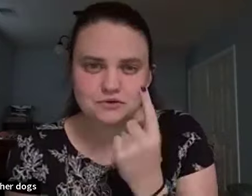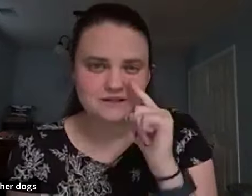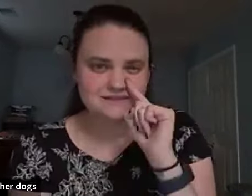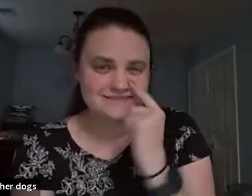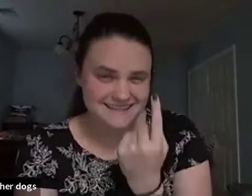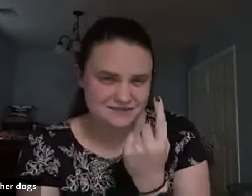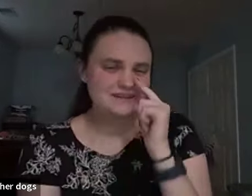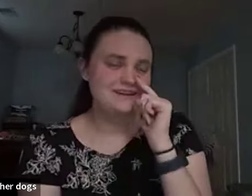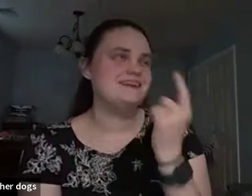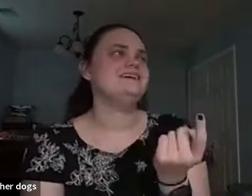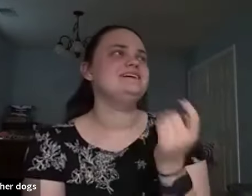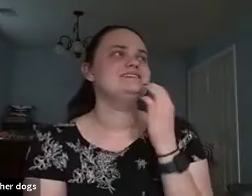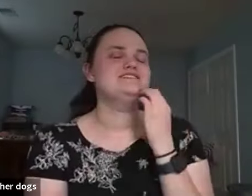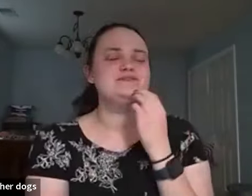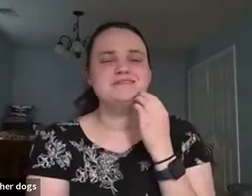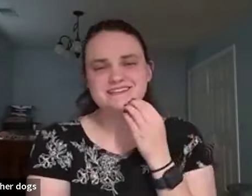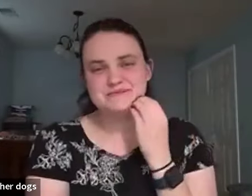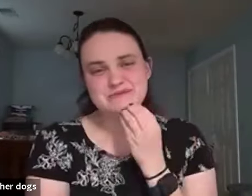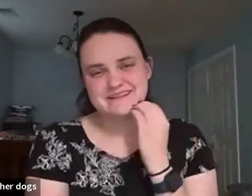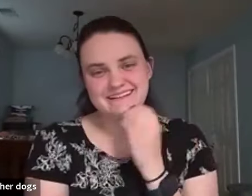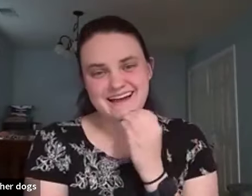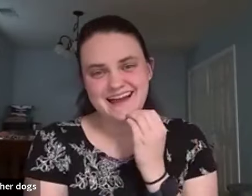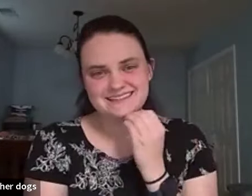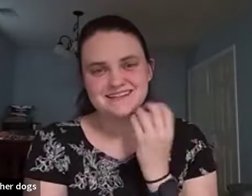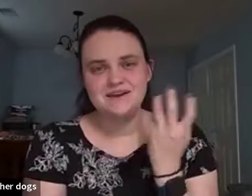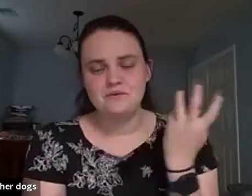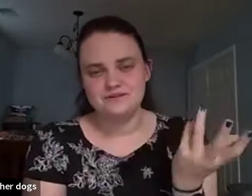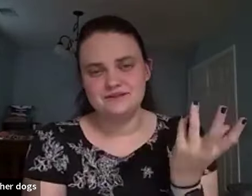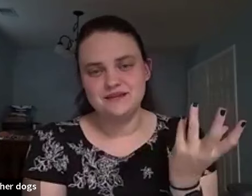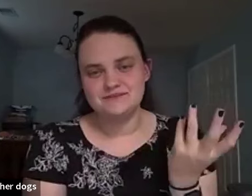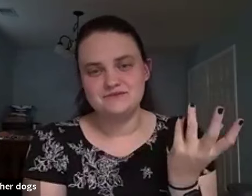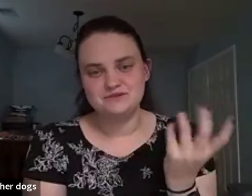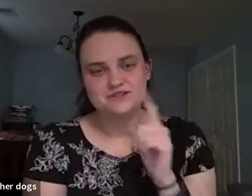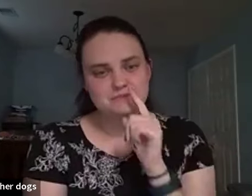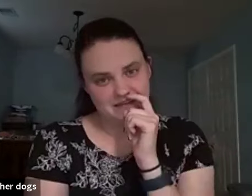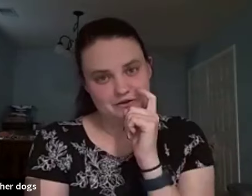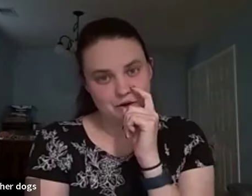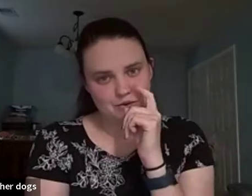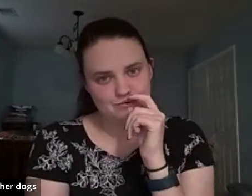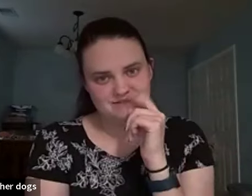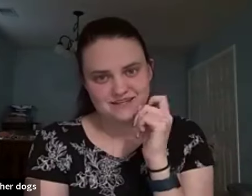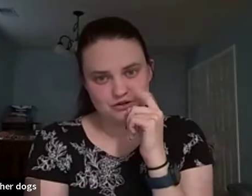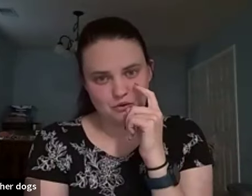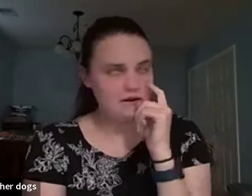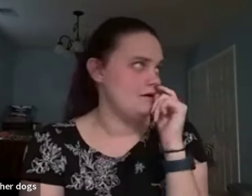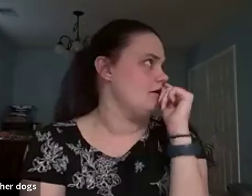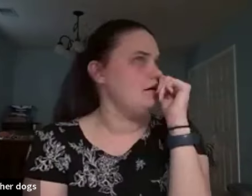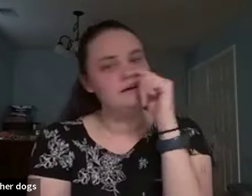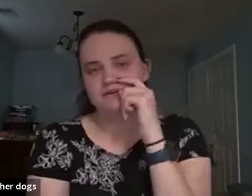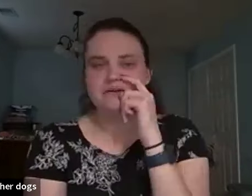visual with this one is, when kids are bored in class, what is sometimes they resort to picking their nose because they're bored and they're doing